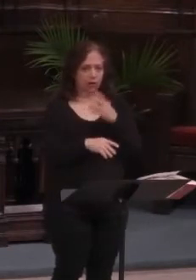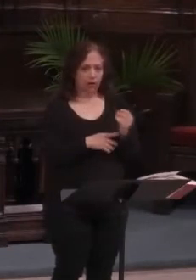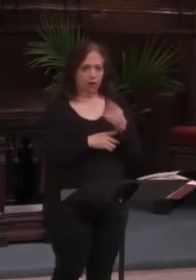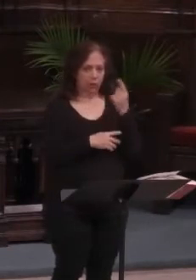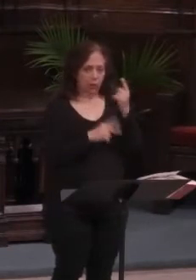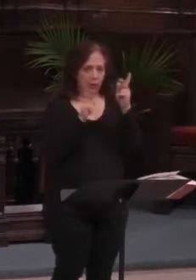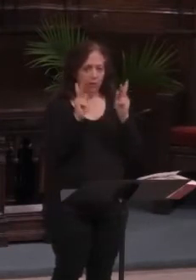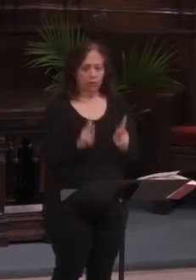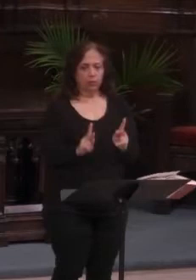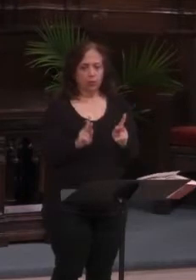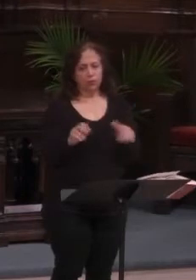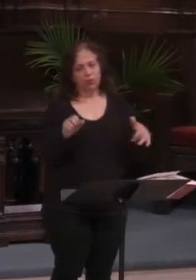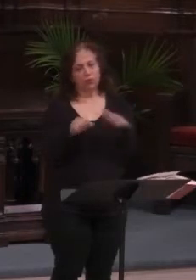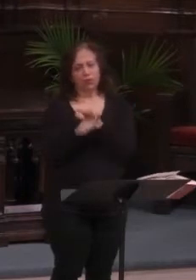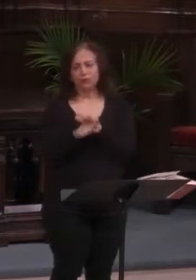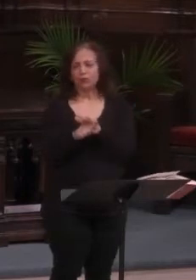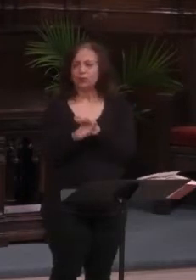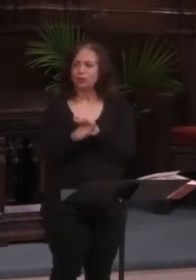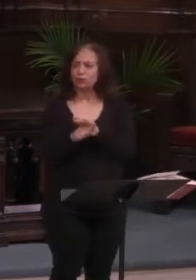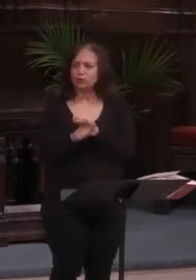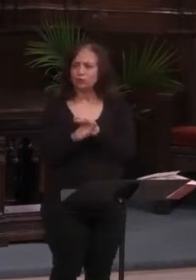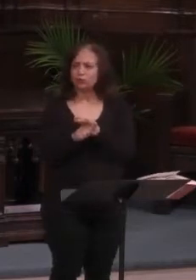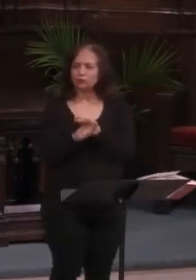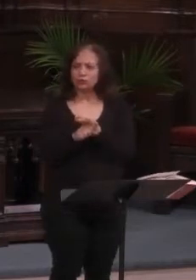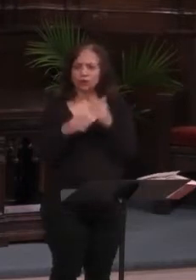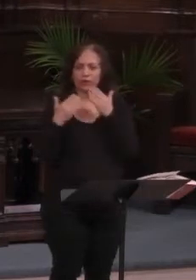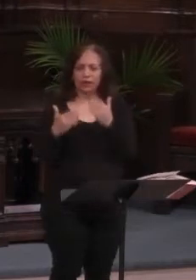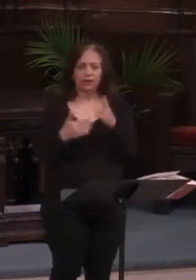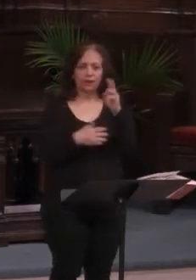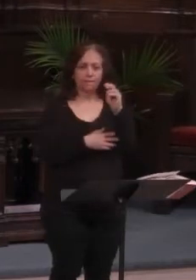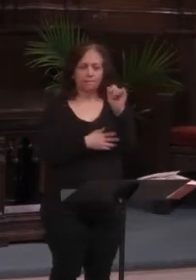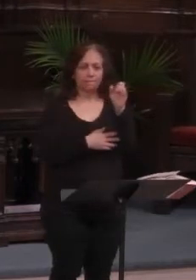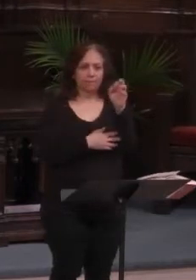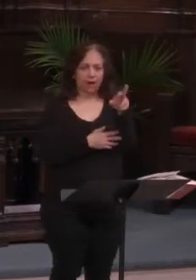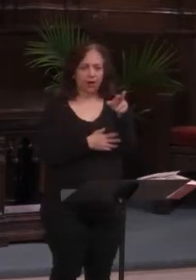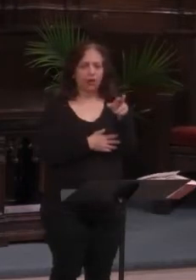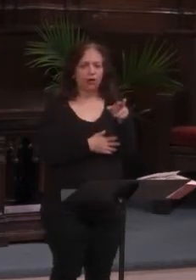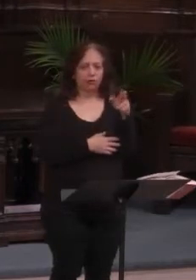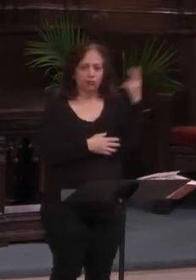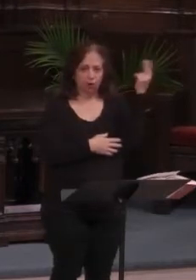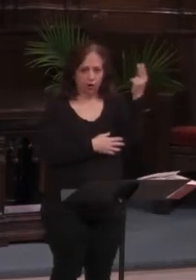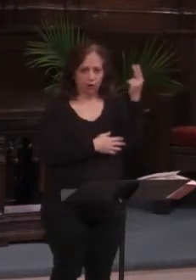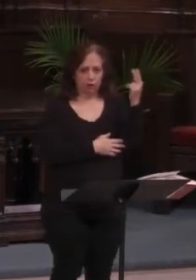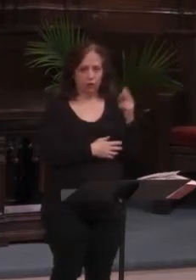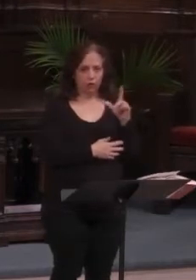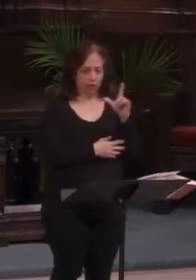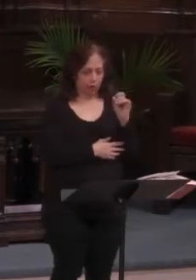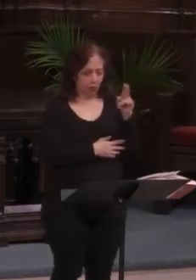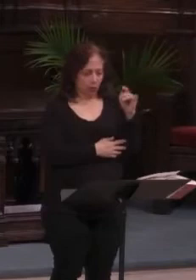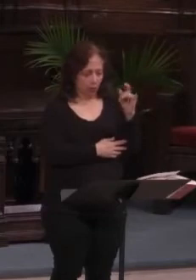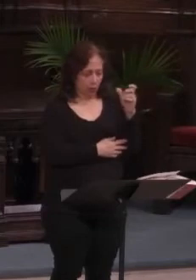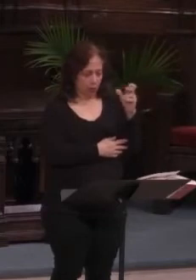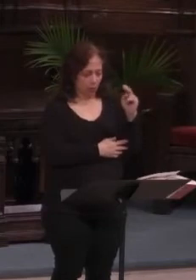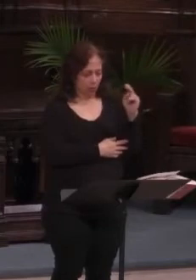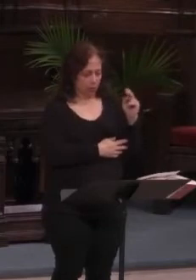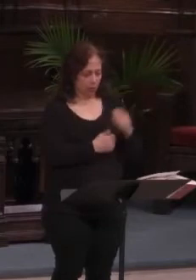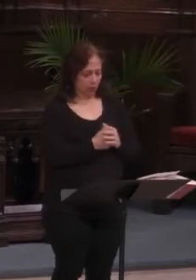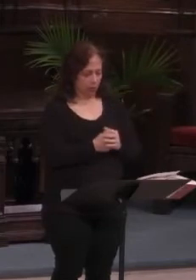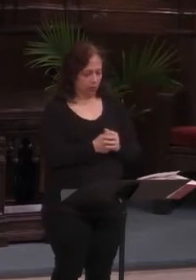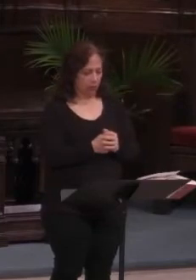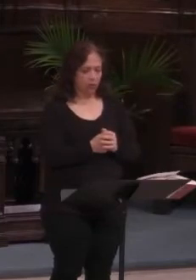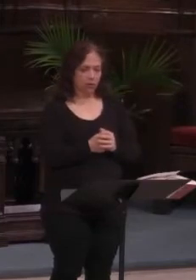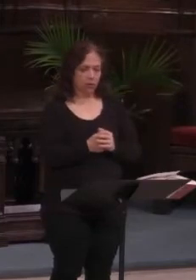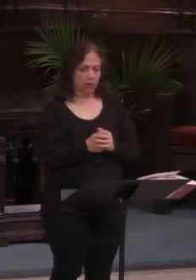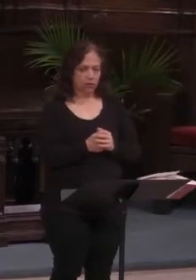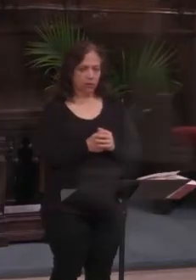person who has worked closely with us on this is the mayor of Hartford, Luke Bronin. And here we have a greeting